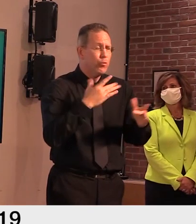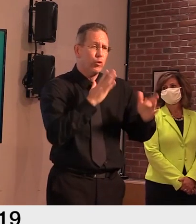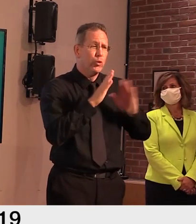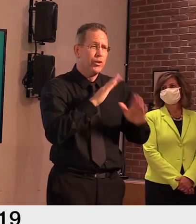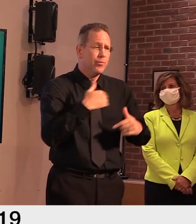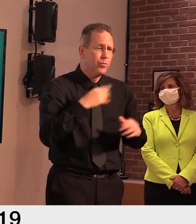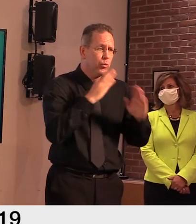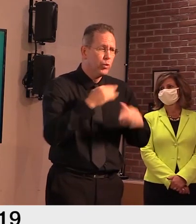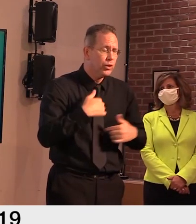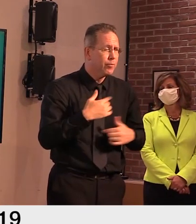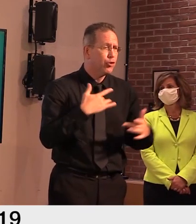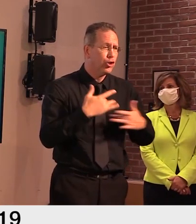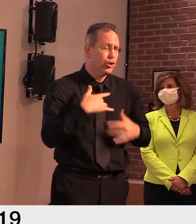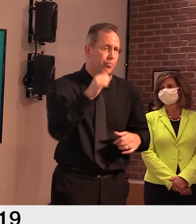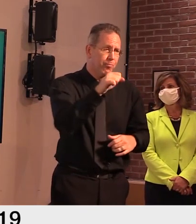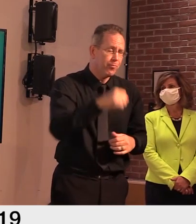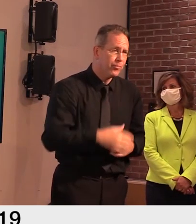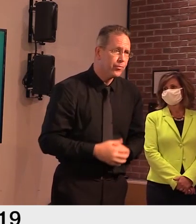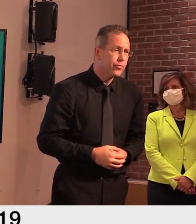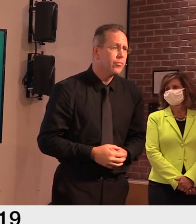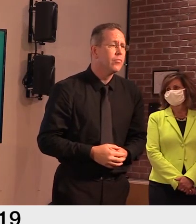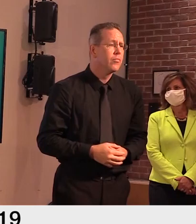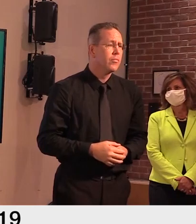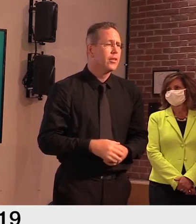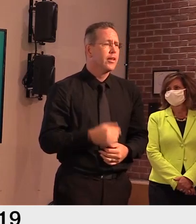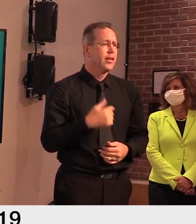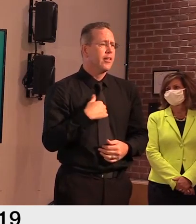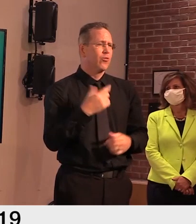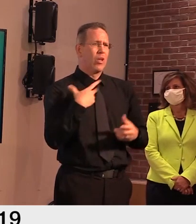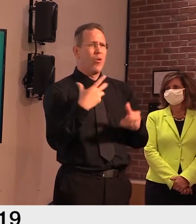able to mitigate and manage this better